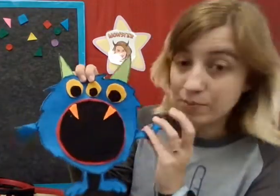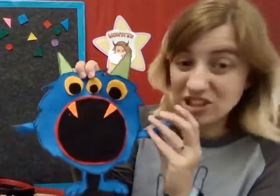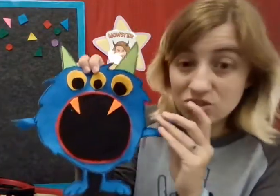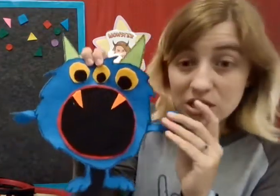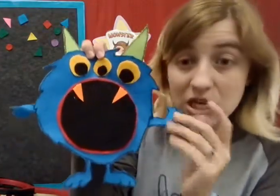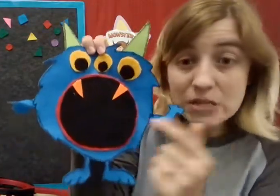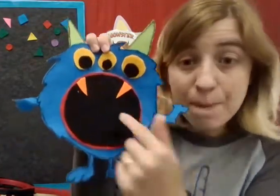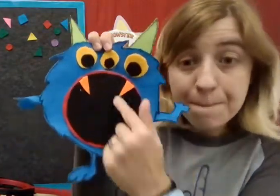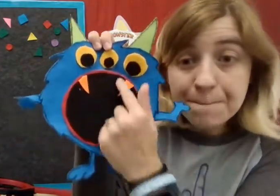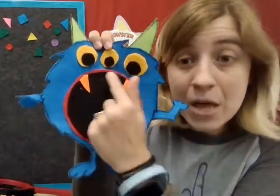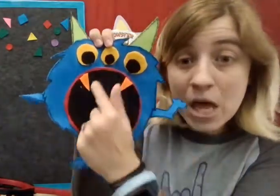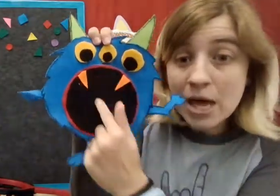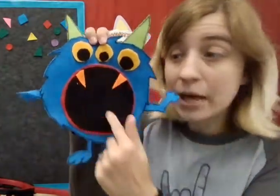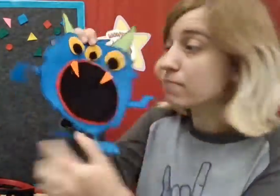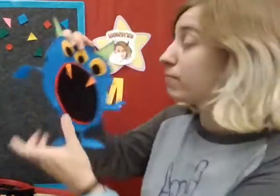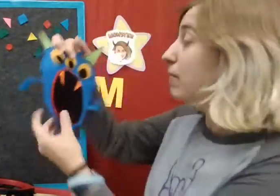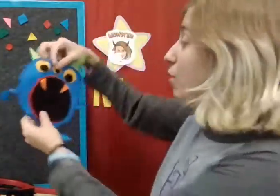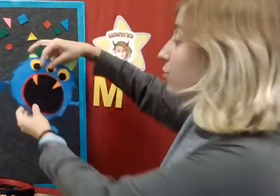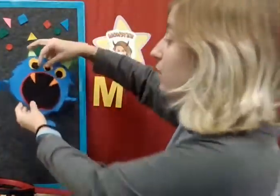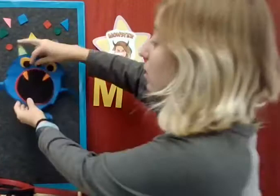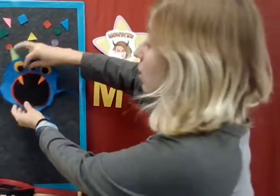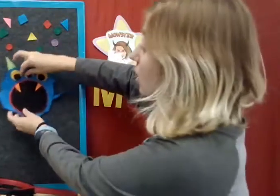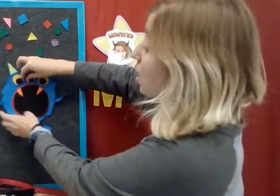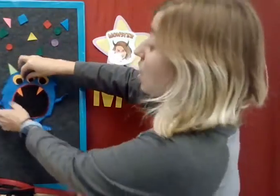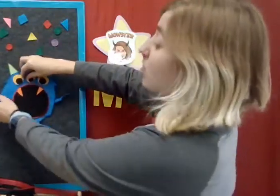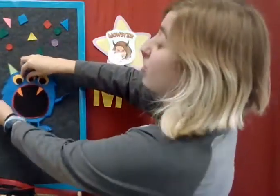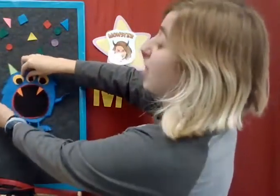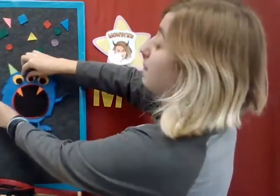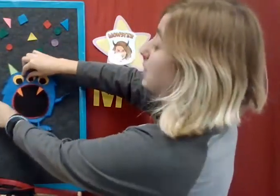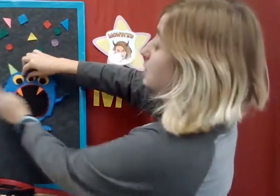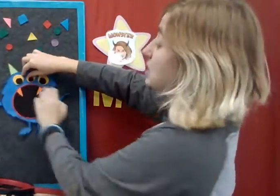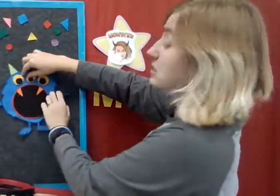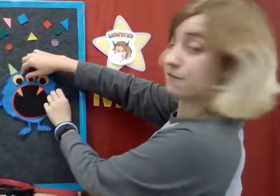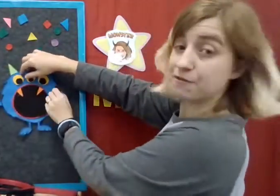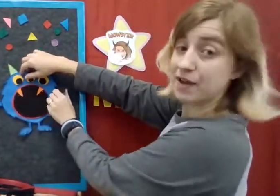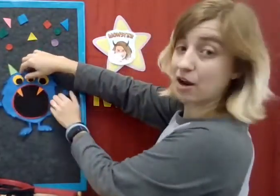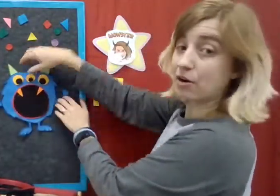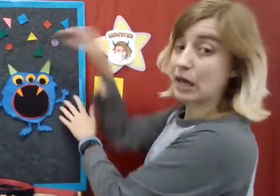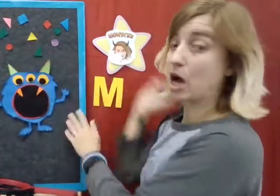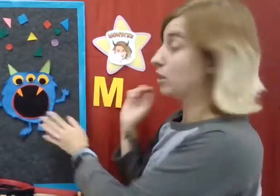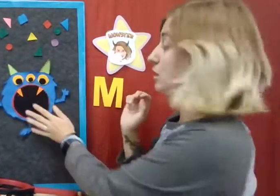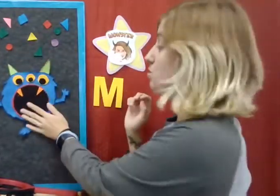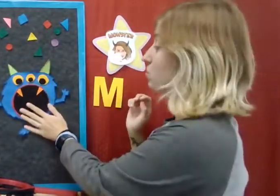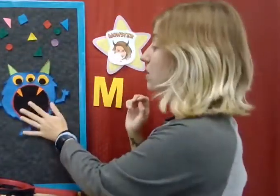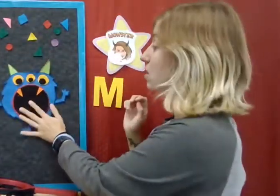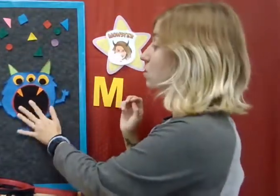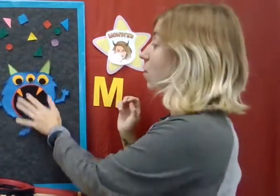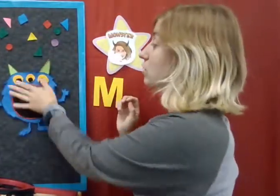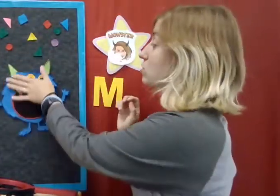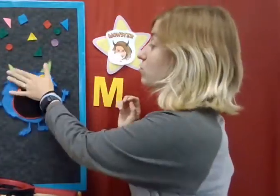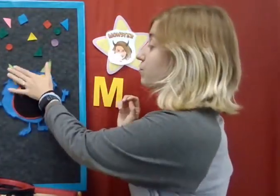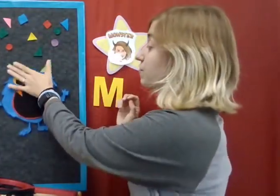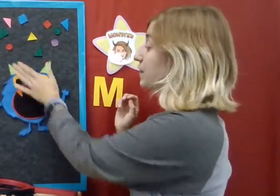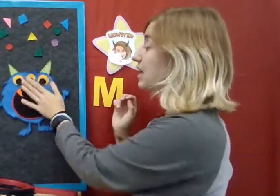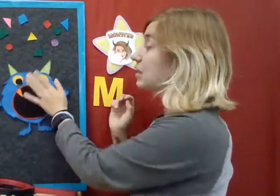do you see his big mouth here? That means he's very hungry. So we are going to feed